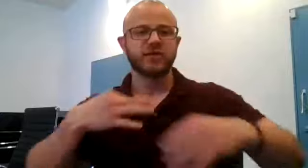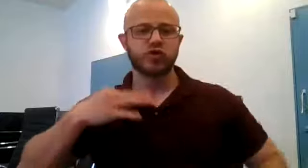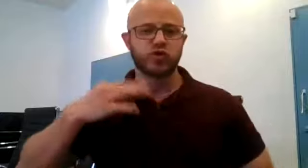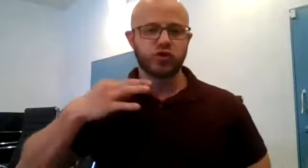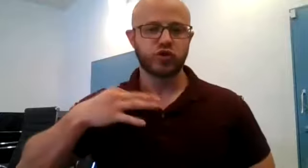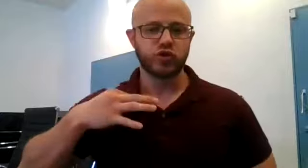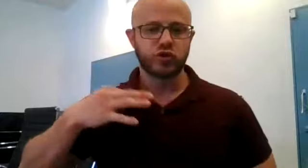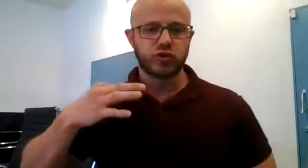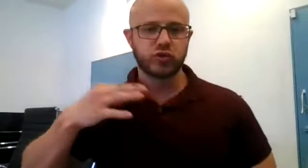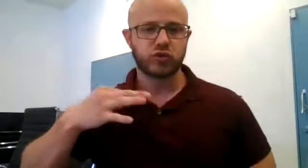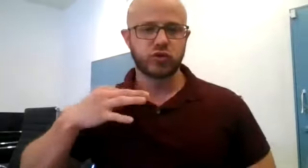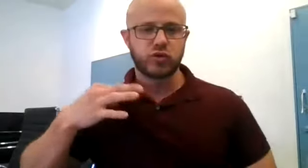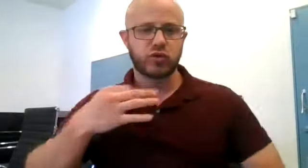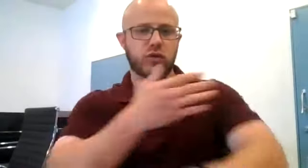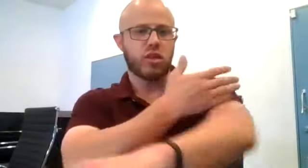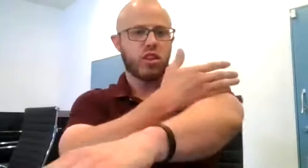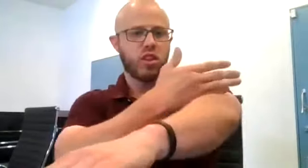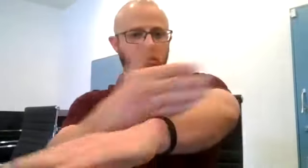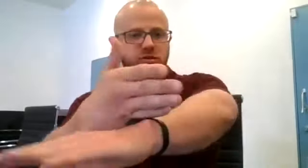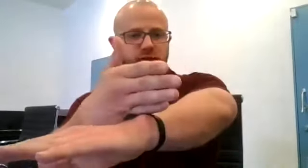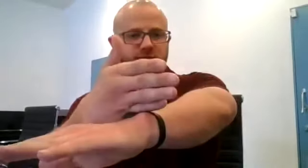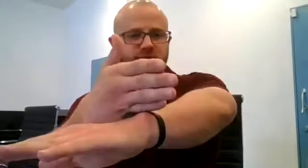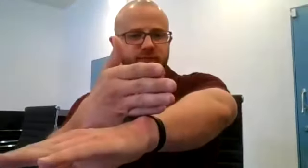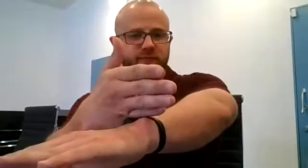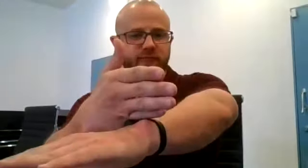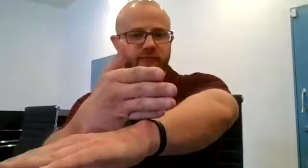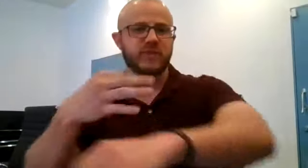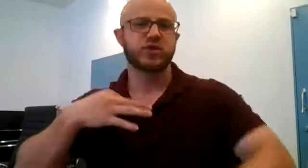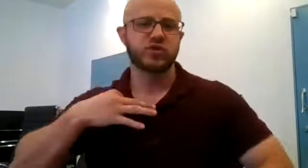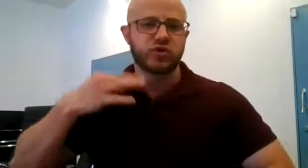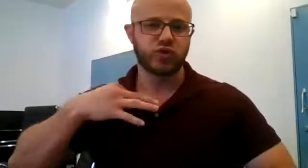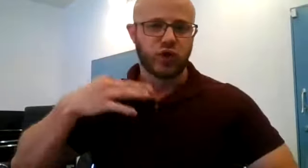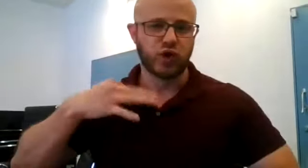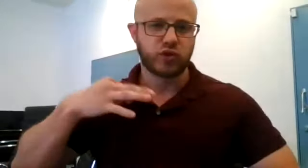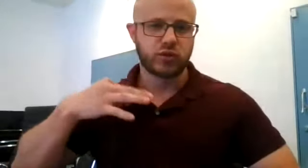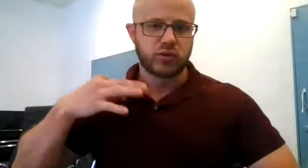Long sleeve shirt. You show it down the arm, long sleeve shirt.